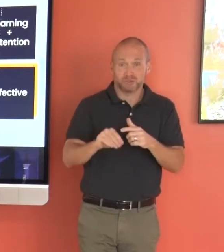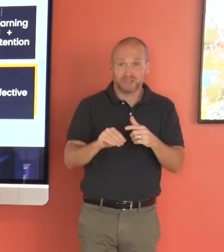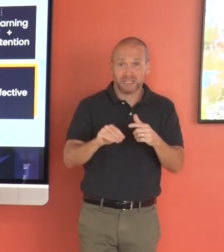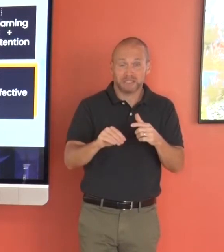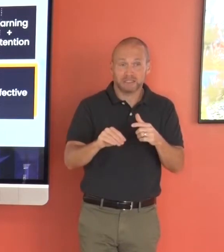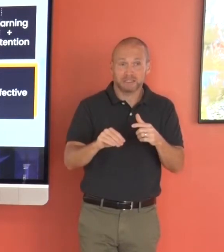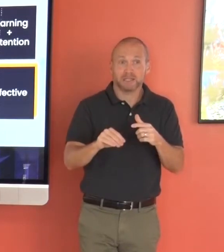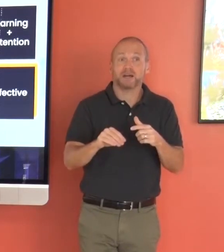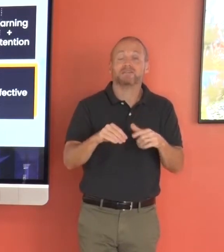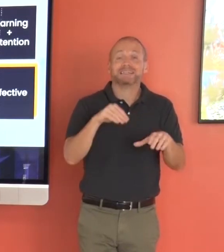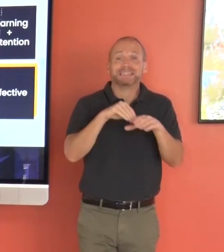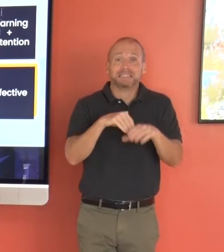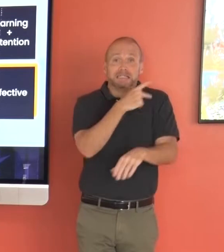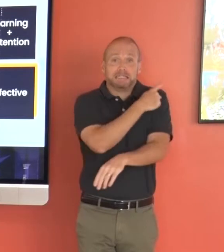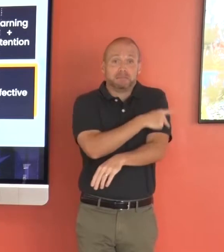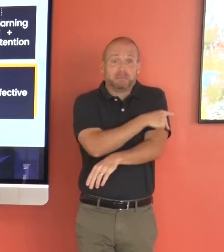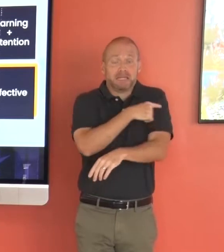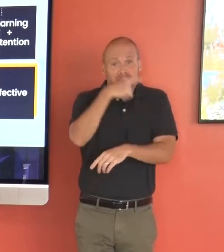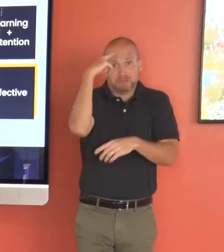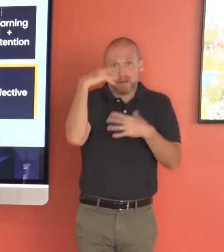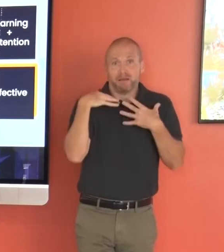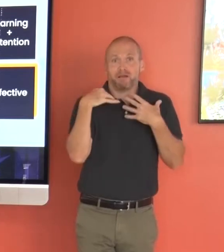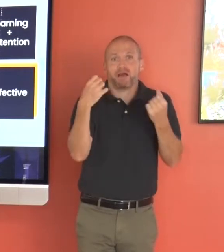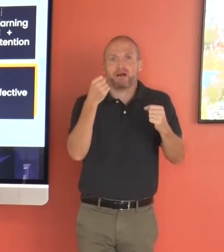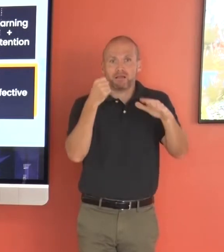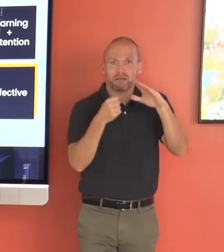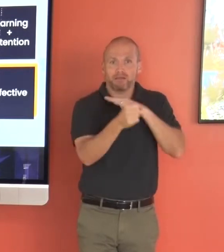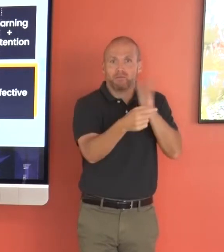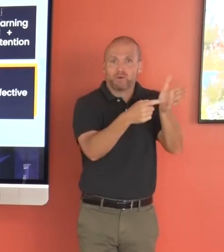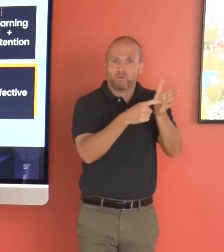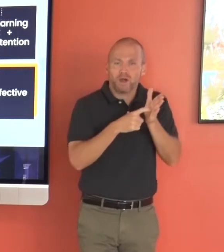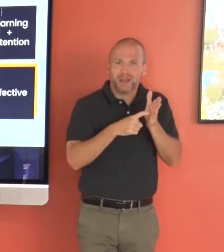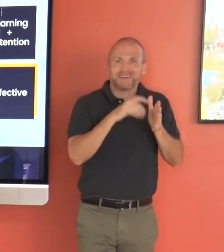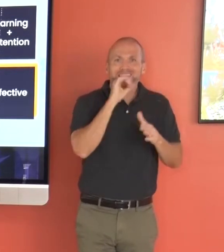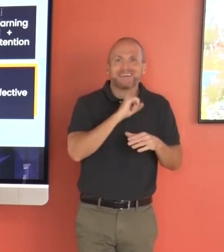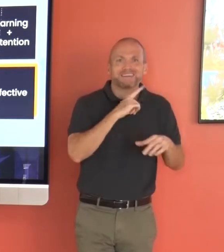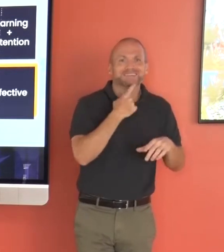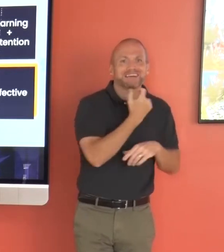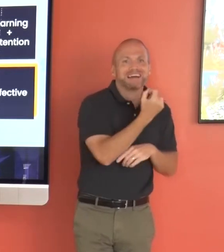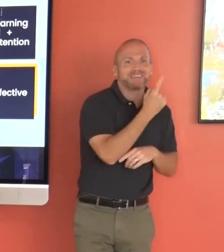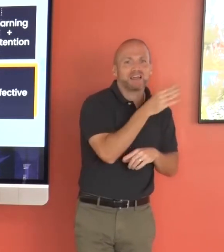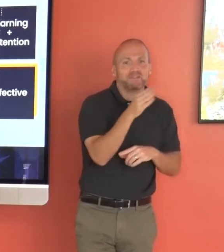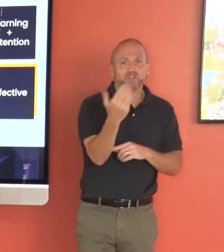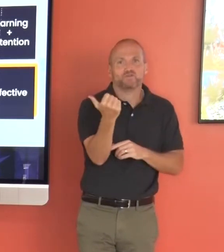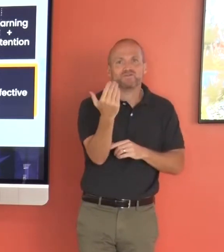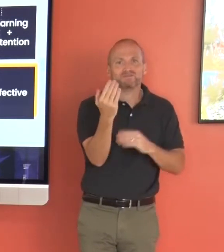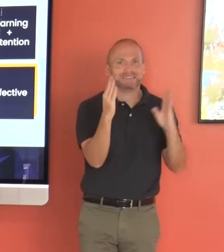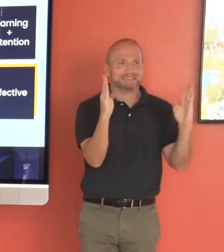for inpatient care from a mental health perspective is from 11 to 15-year-old children.